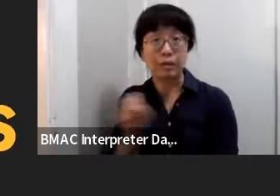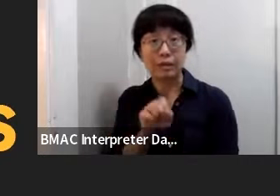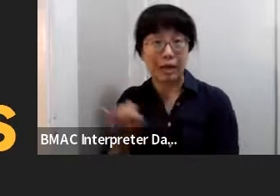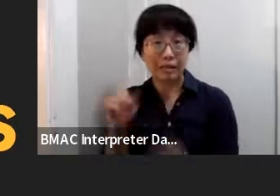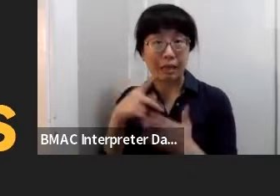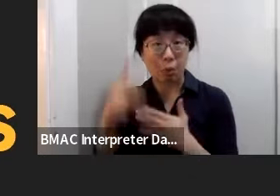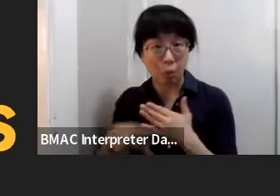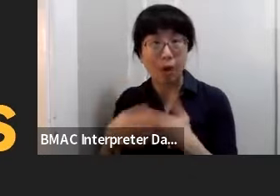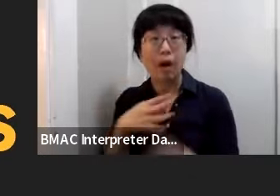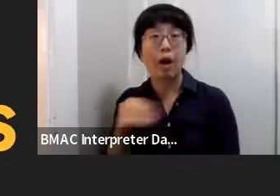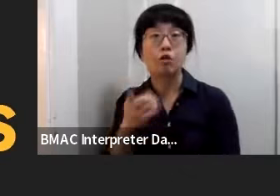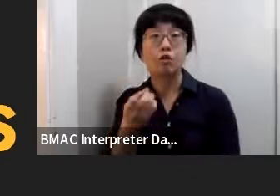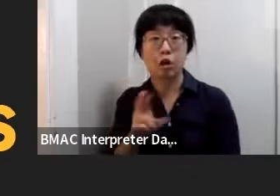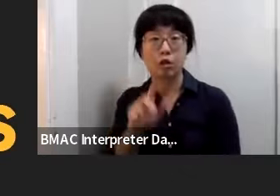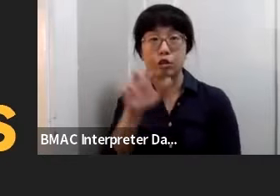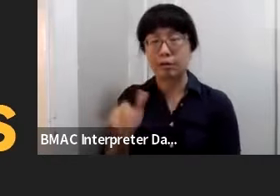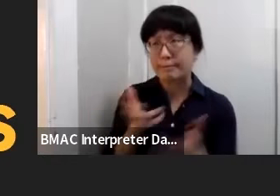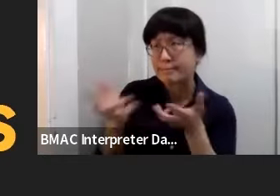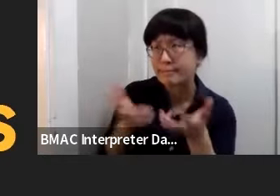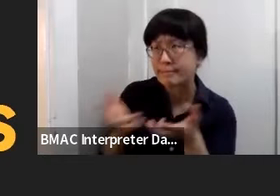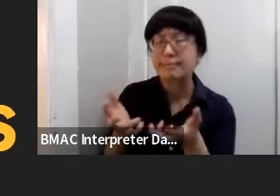work with the associate deans to figure out a list.